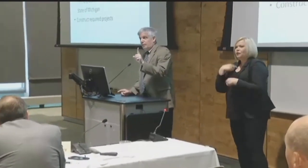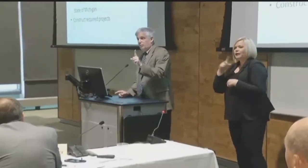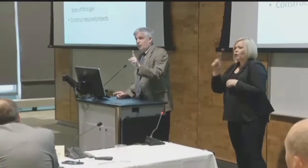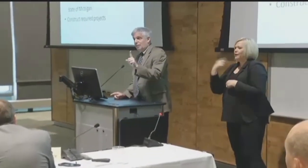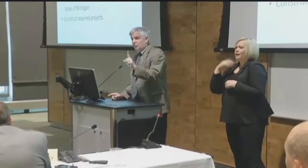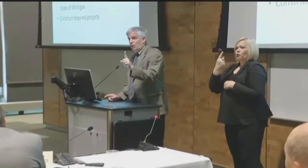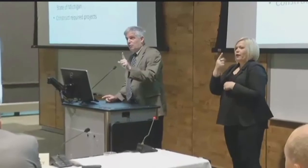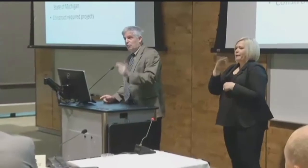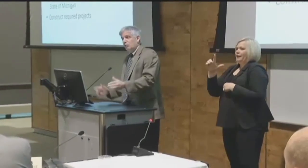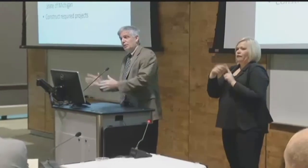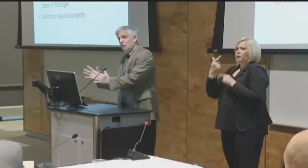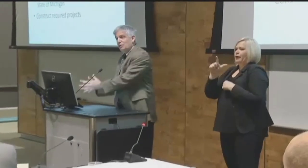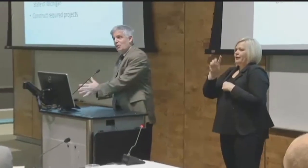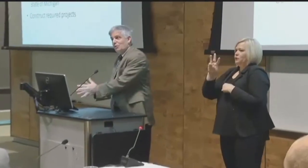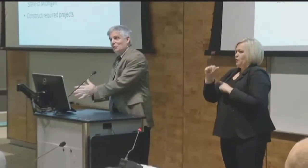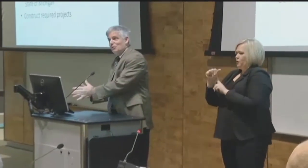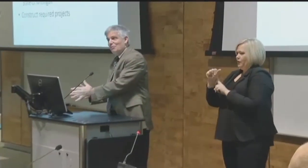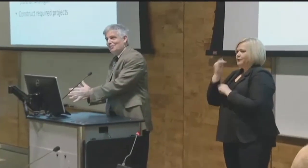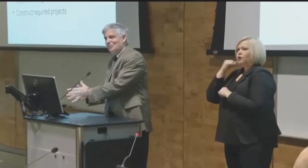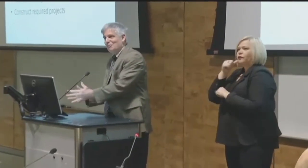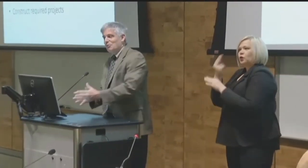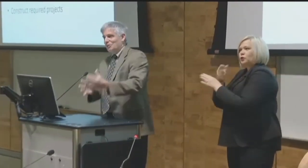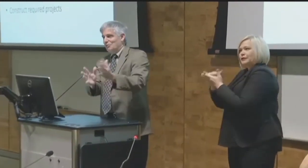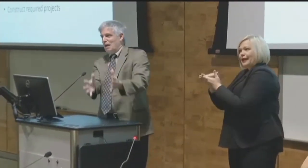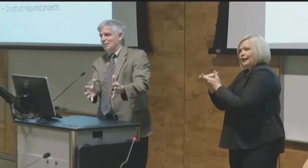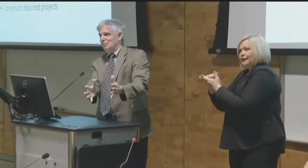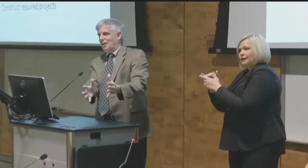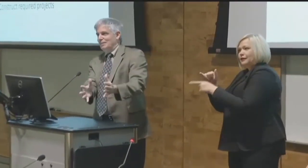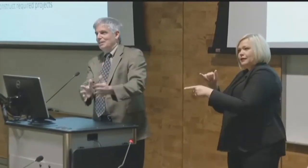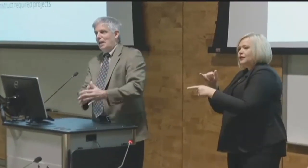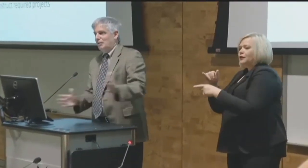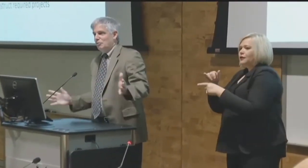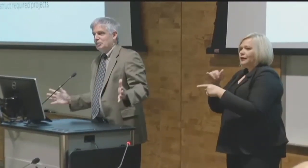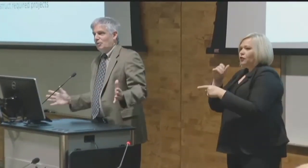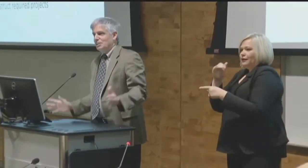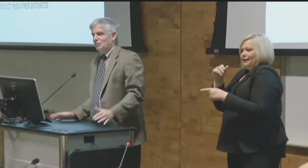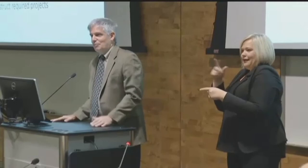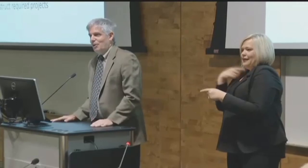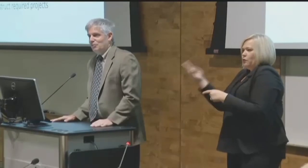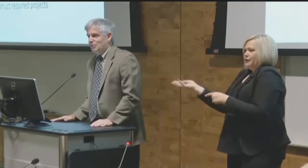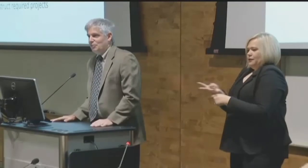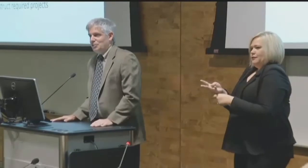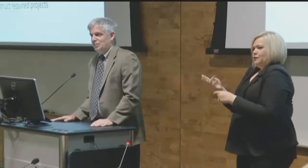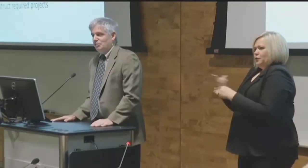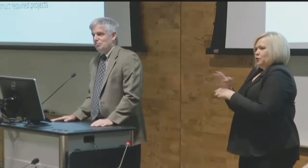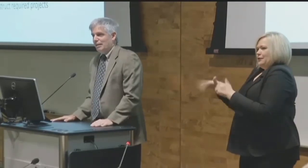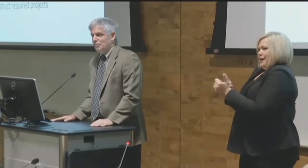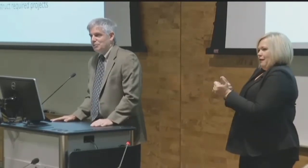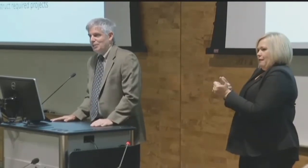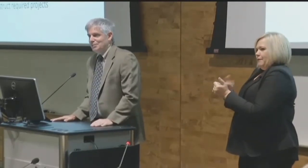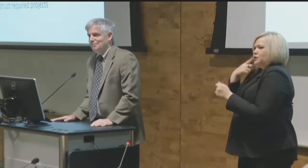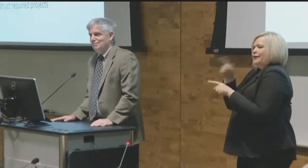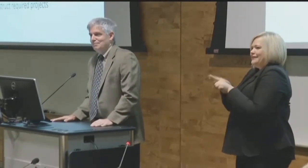bill, and that's from Great Lakes Water. So if we don't get water through the 72, we'll bring it through the backup line, and it will be charged at the same rate. So it doesn't change under